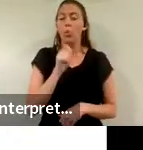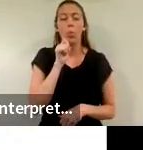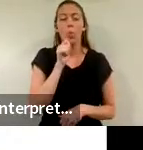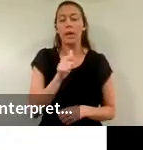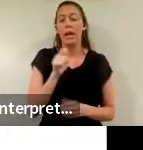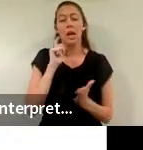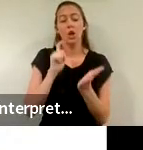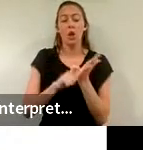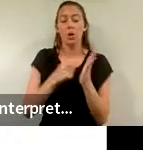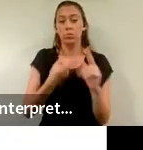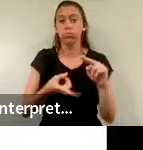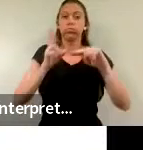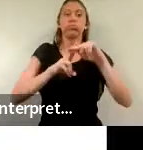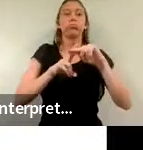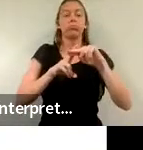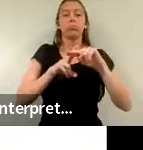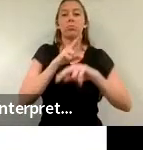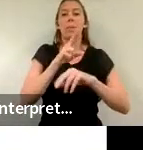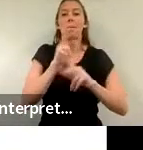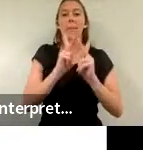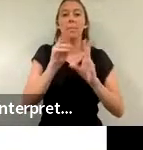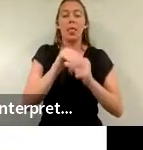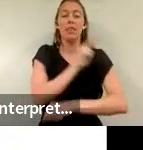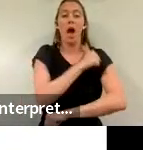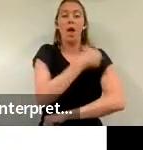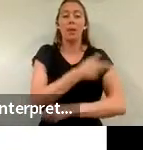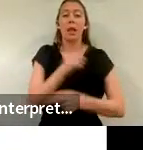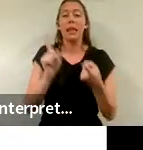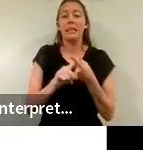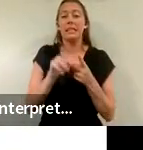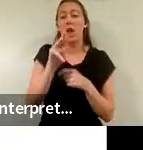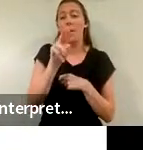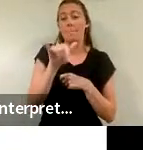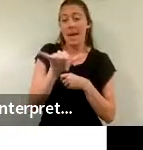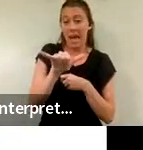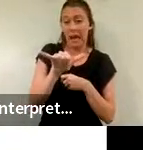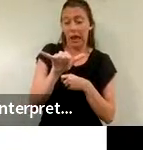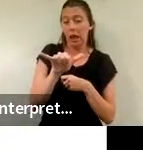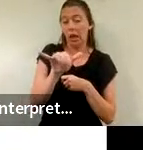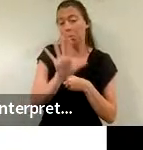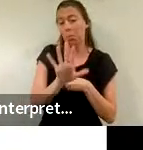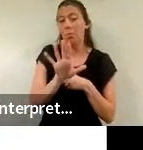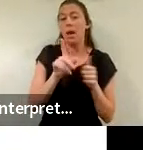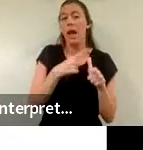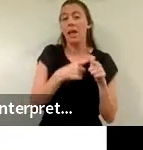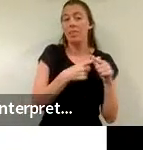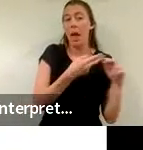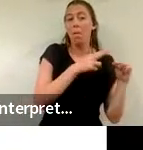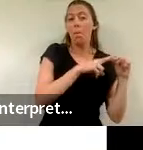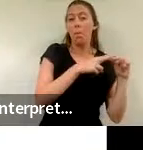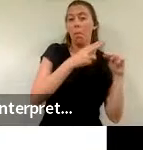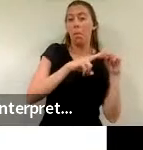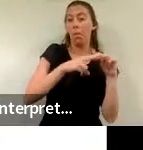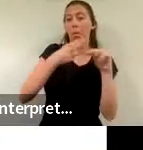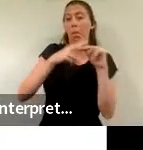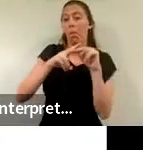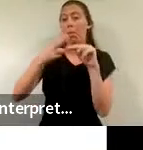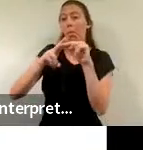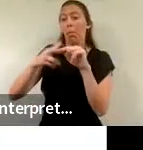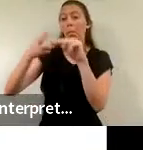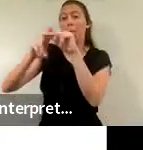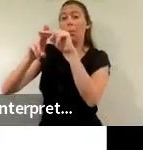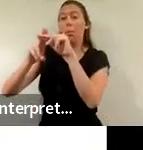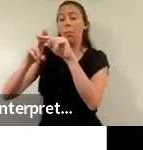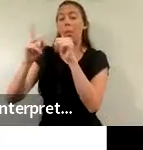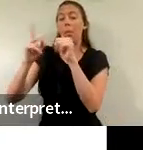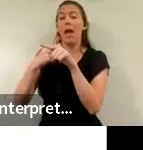they increased quite steadily until really last week. We reached a peak of